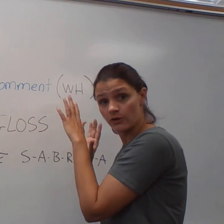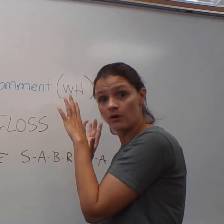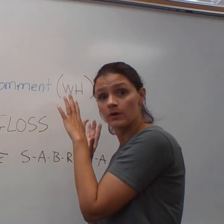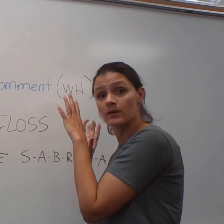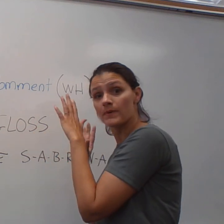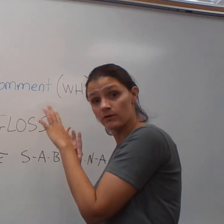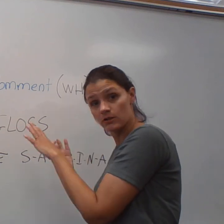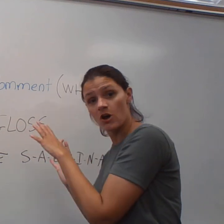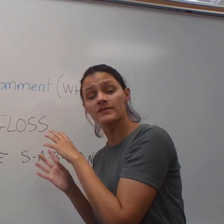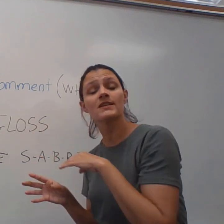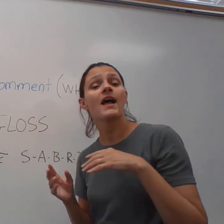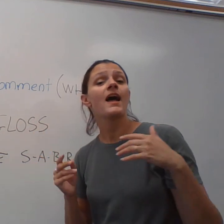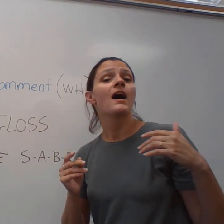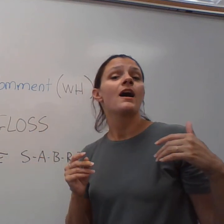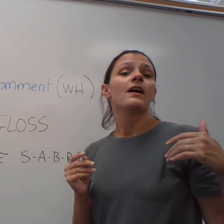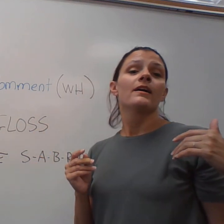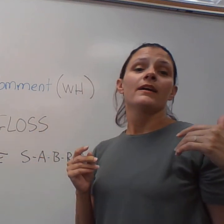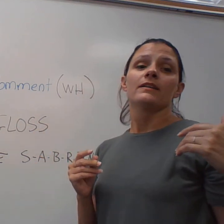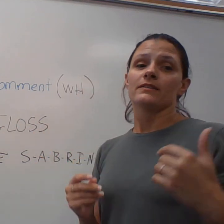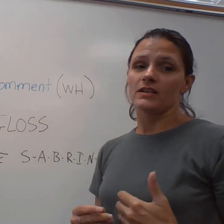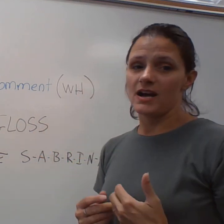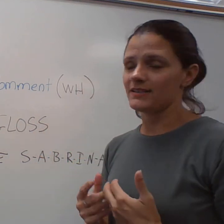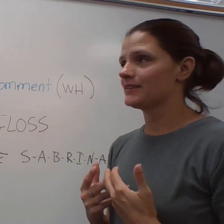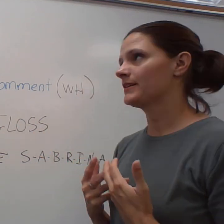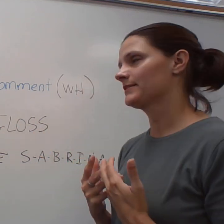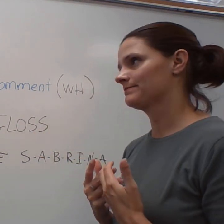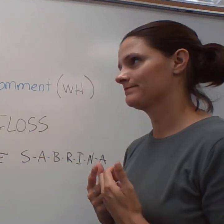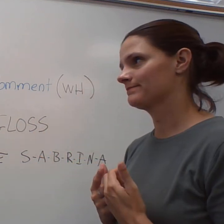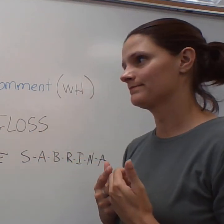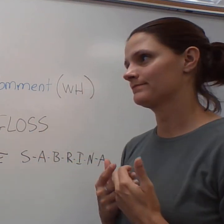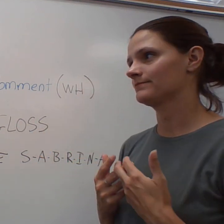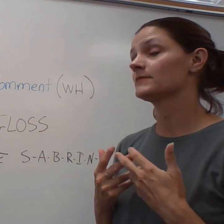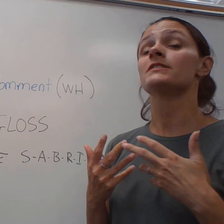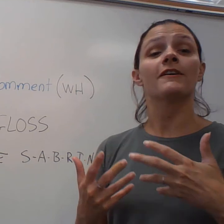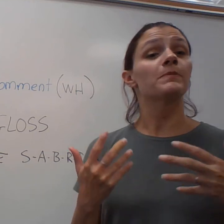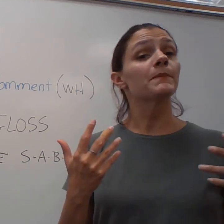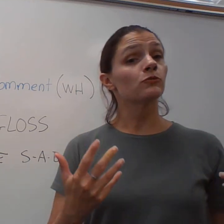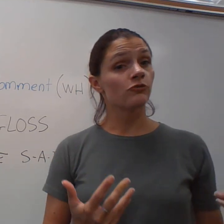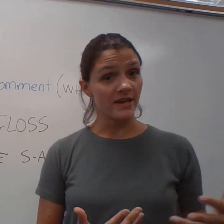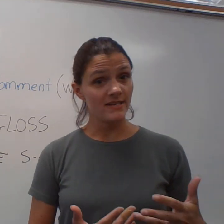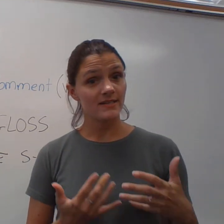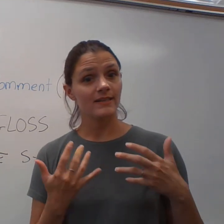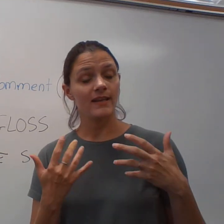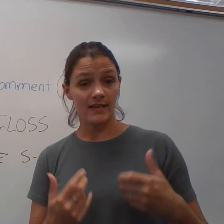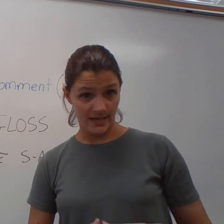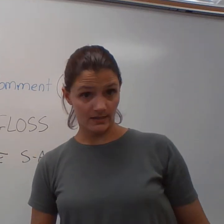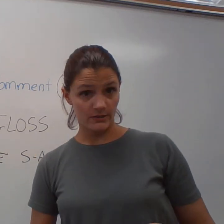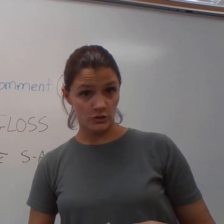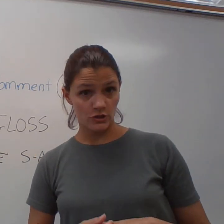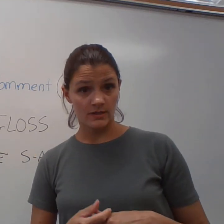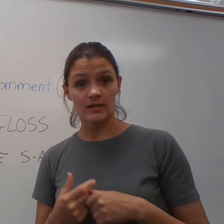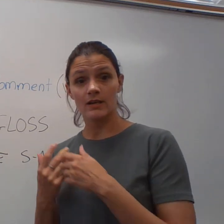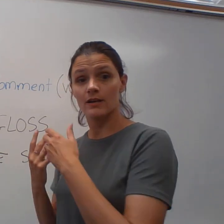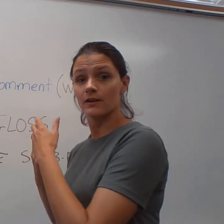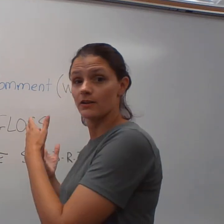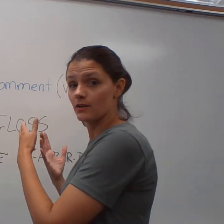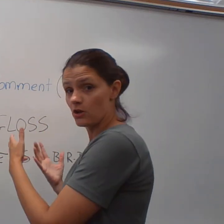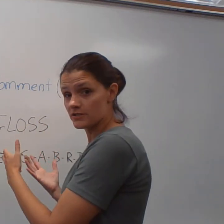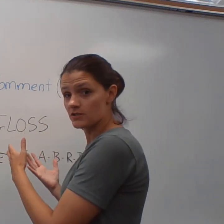know about gloss. Not deaf people write in English. Gloss is a